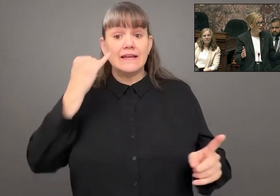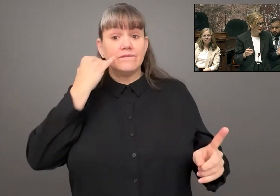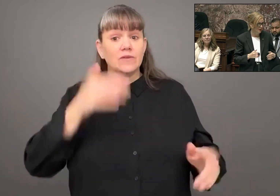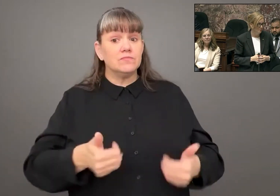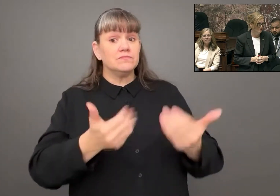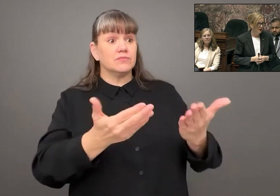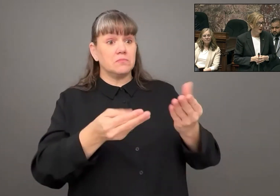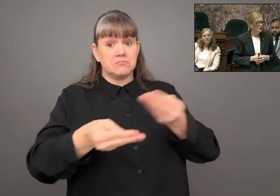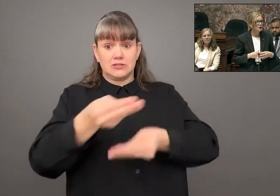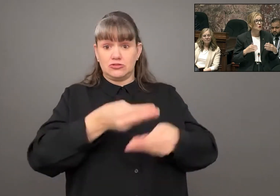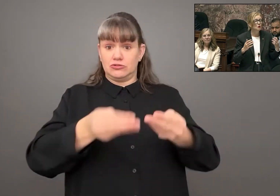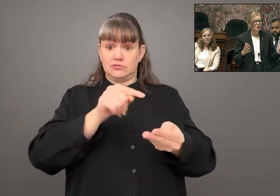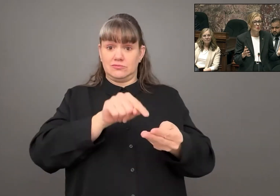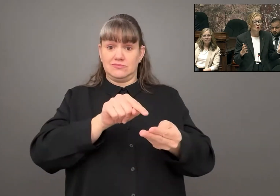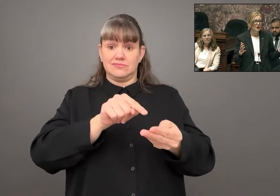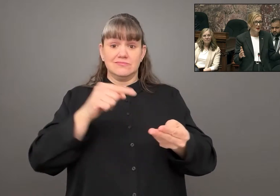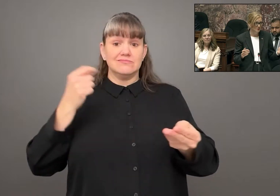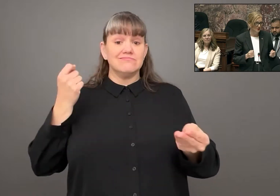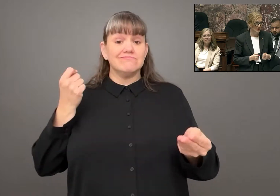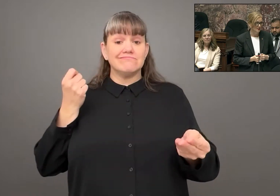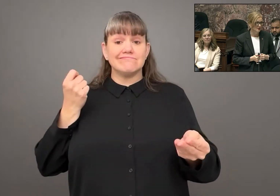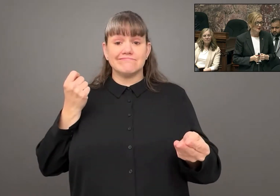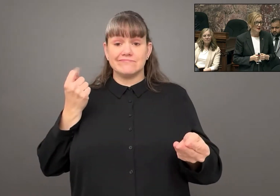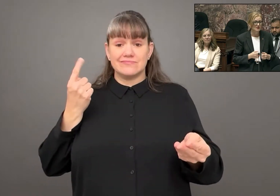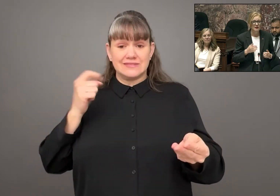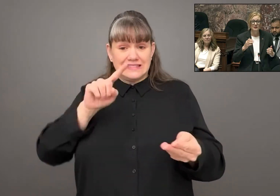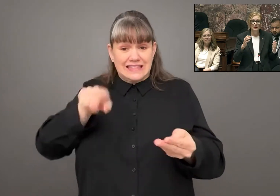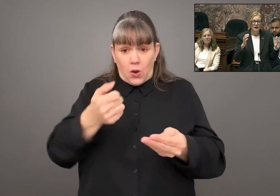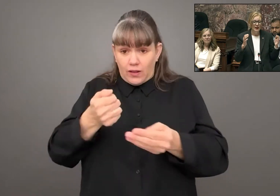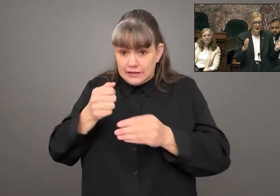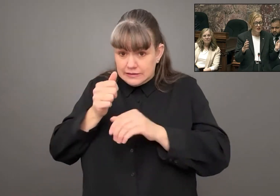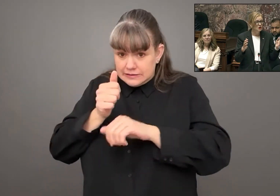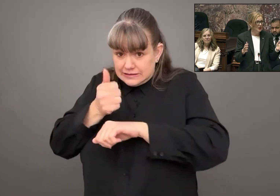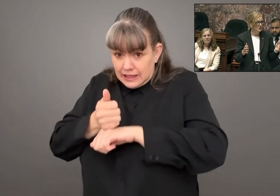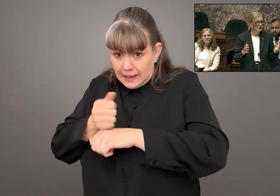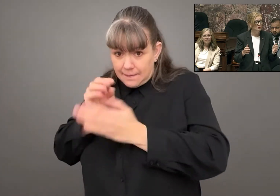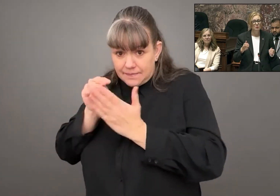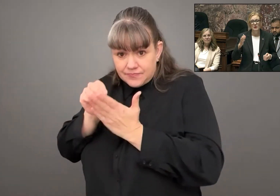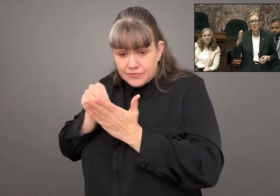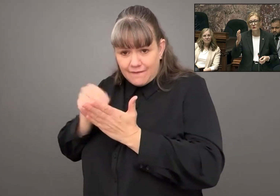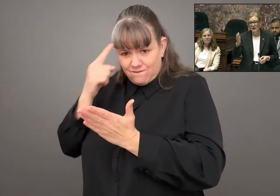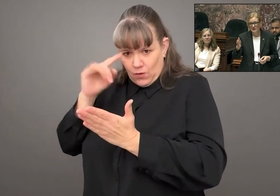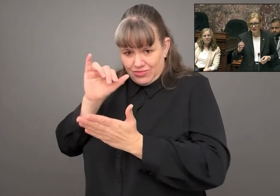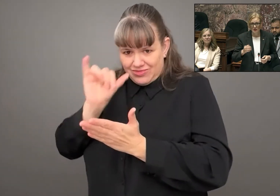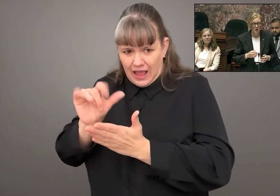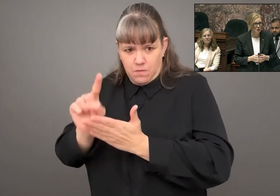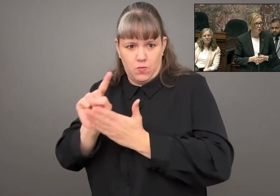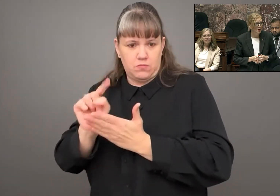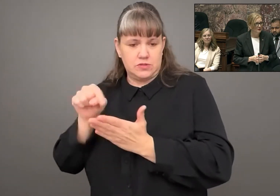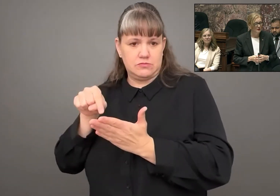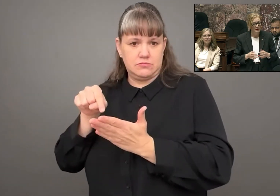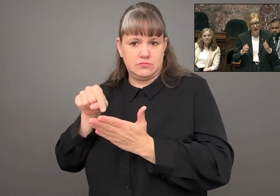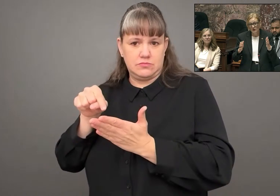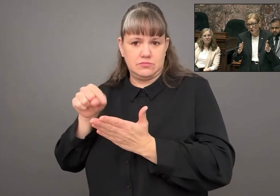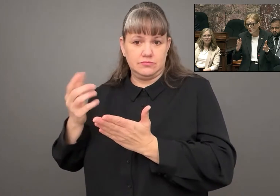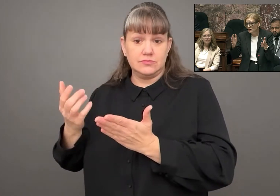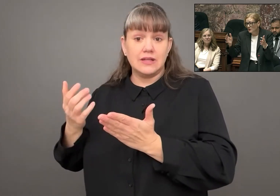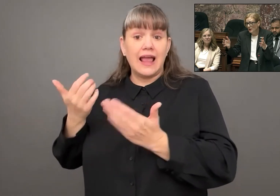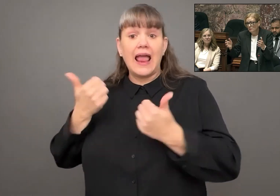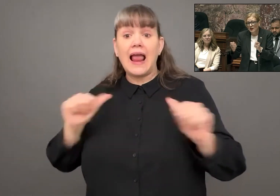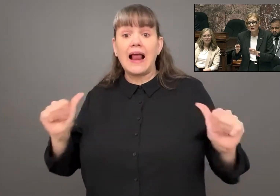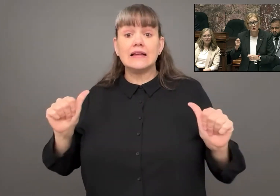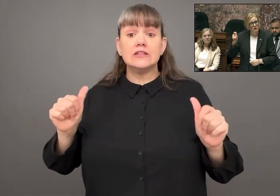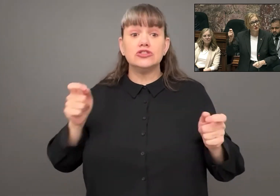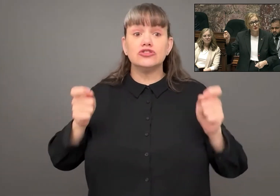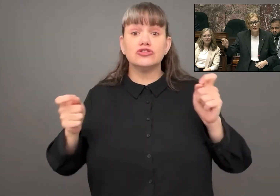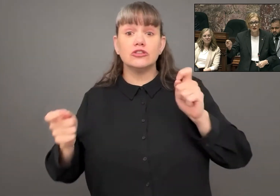moment in time. The normal way of things is that any changes will be reflected at Q1 and changes that